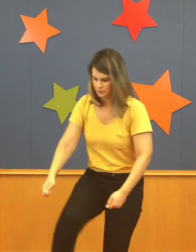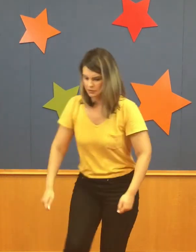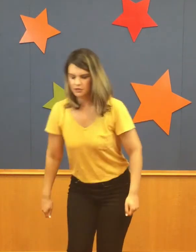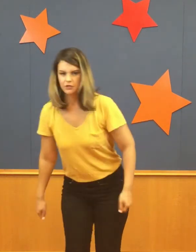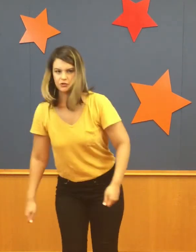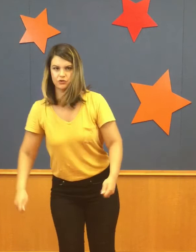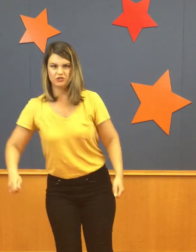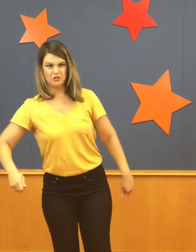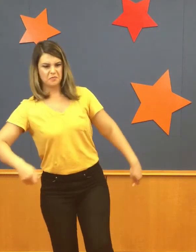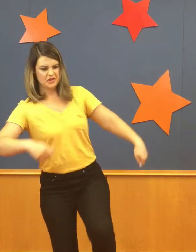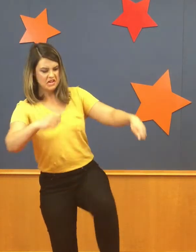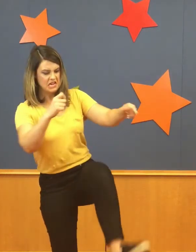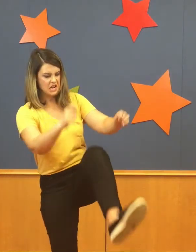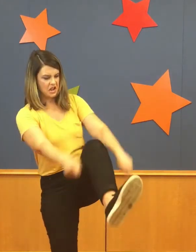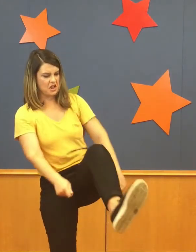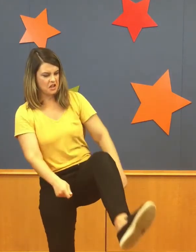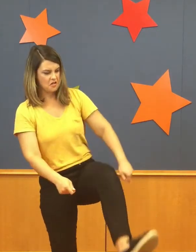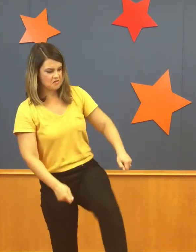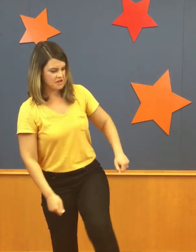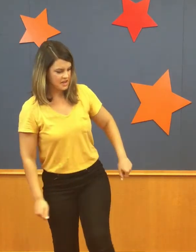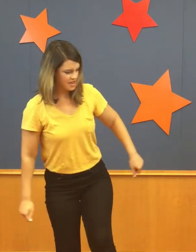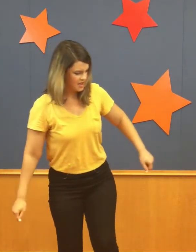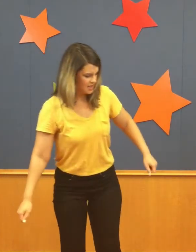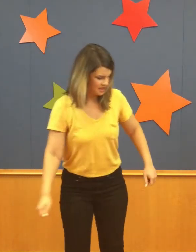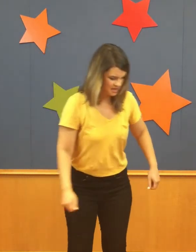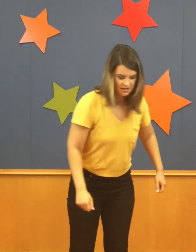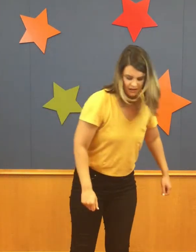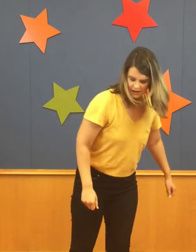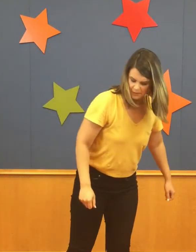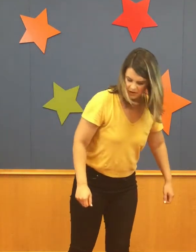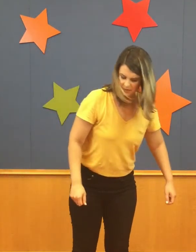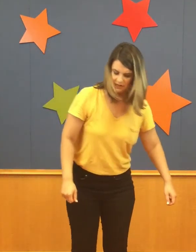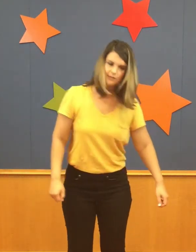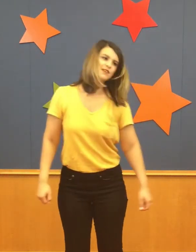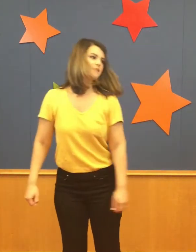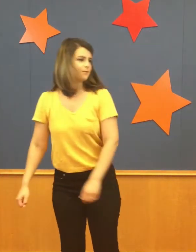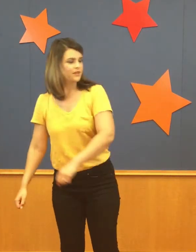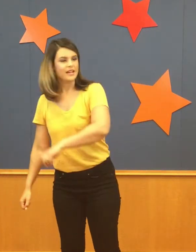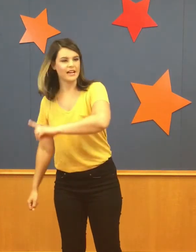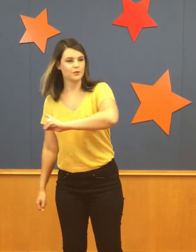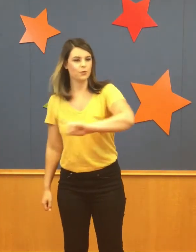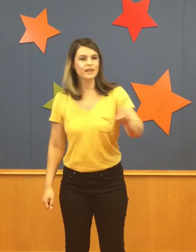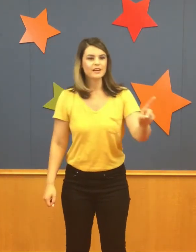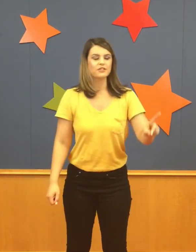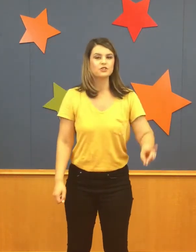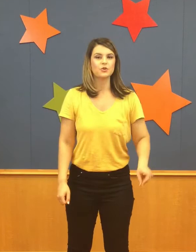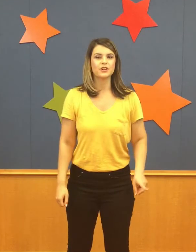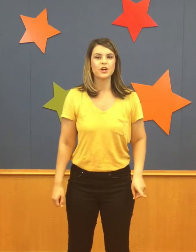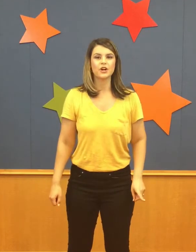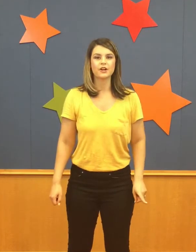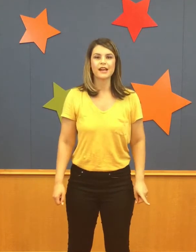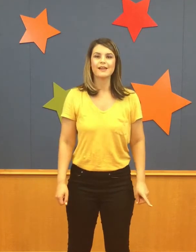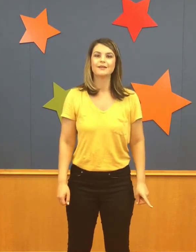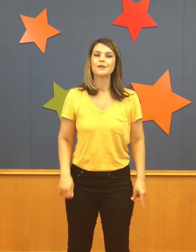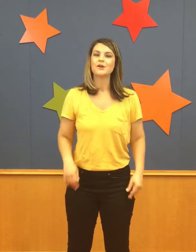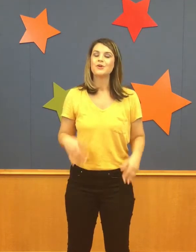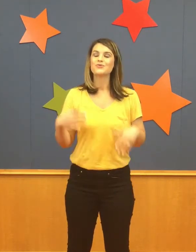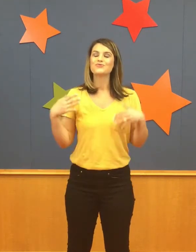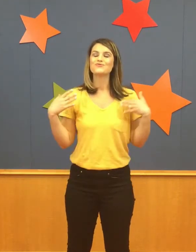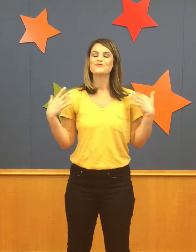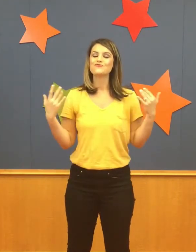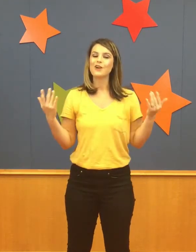These are super neat. Okay. He put them on his feet and he went out the door in a